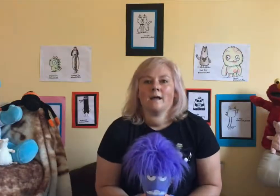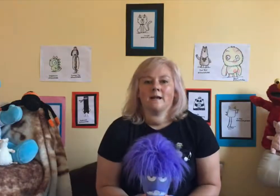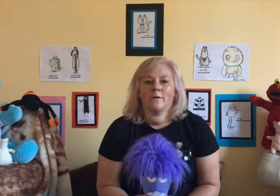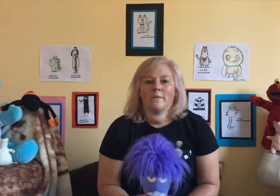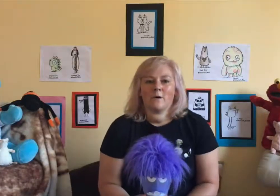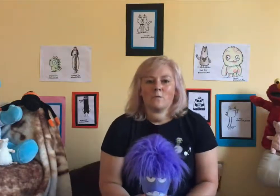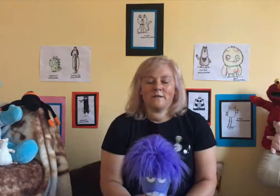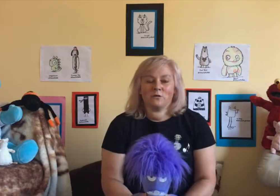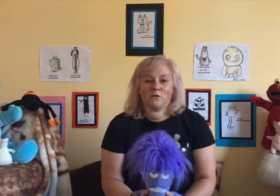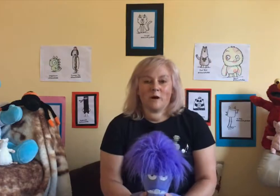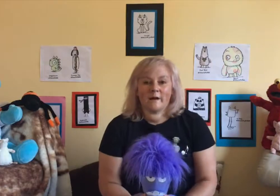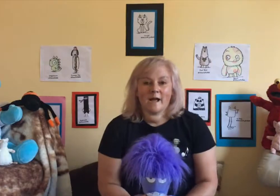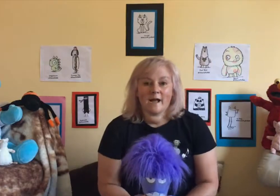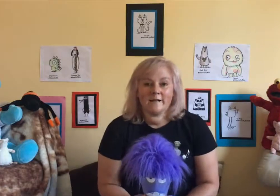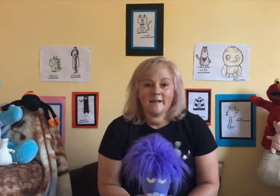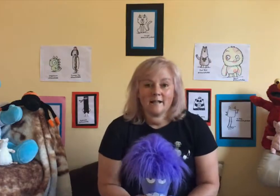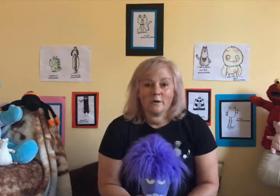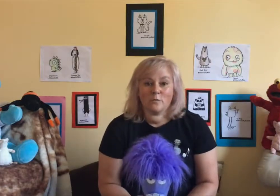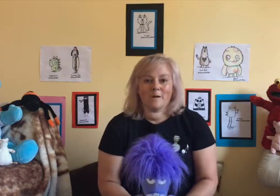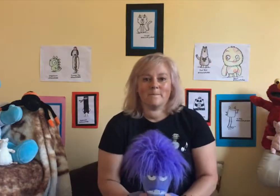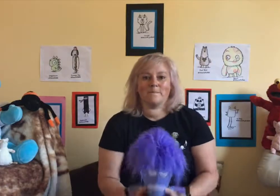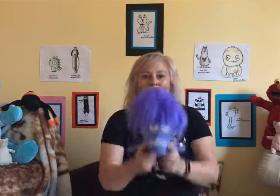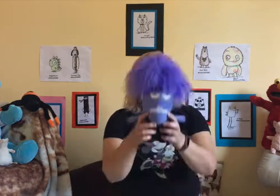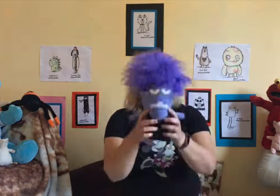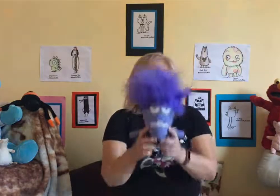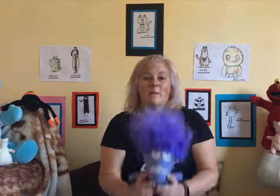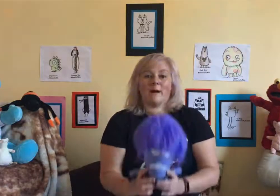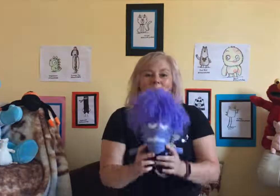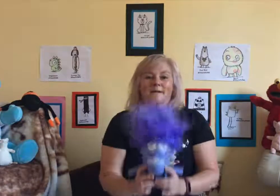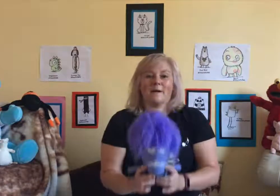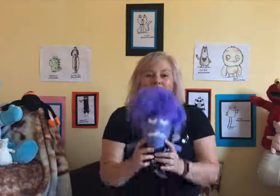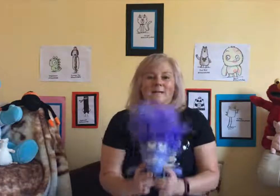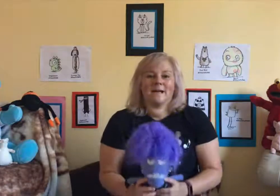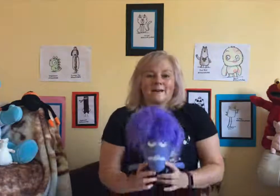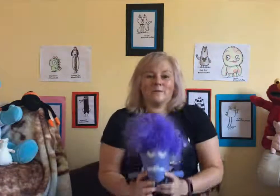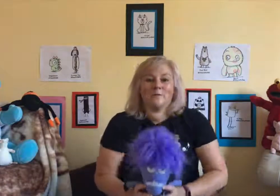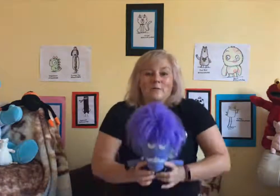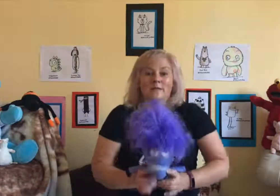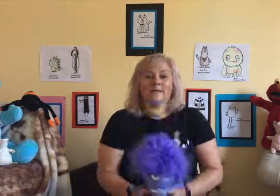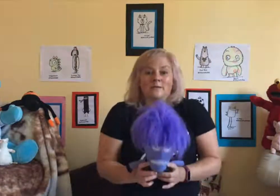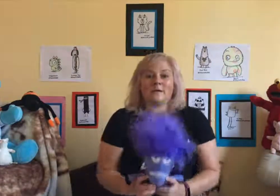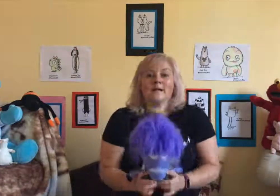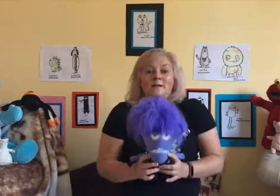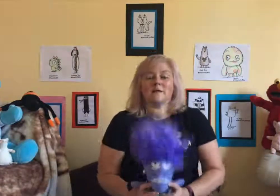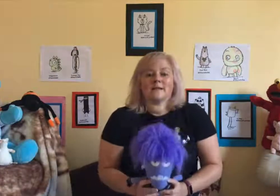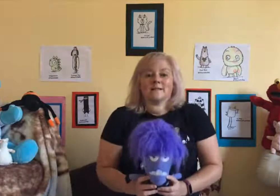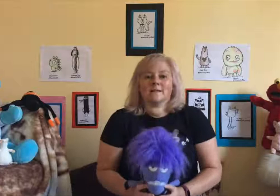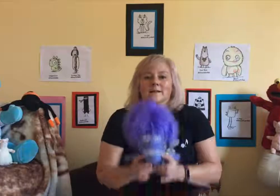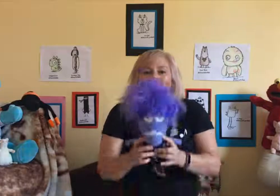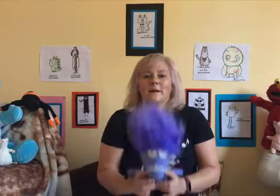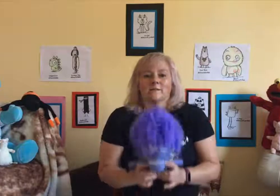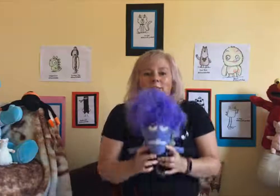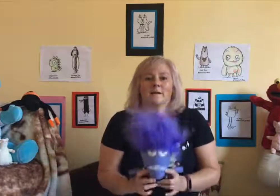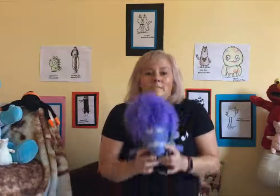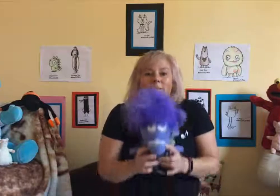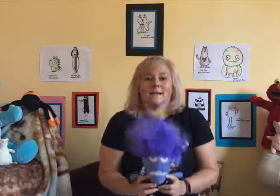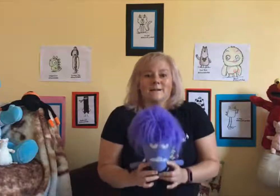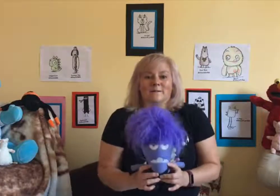And how about we try a yellow one? Bouncing up and down on the little yellow tractor, bouncing up and down on